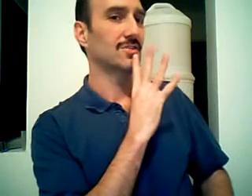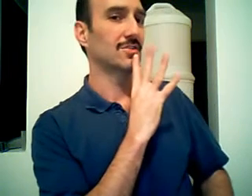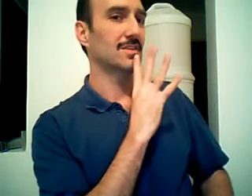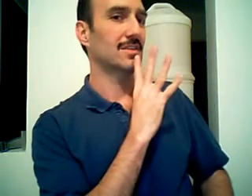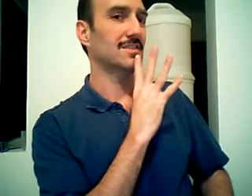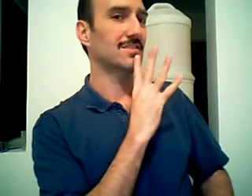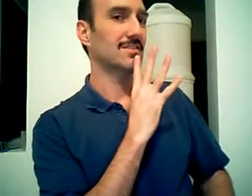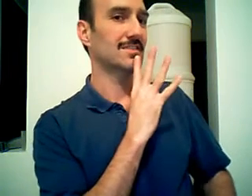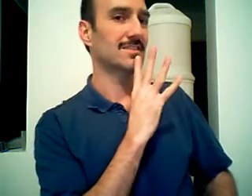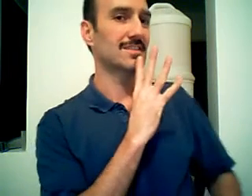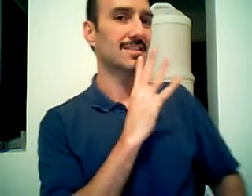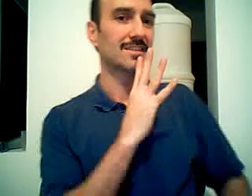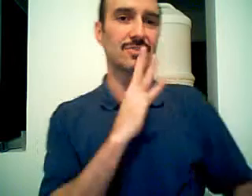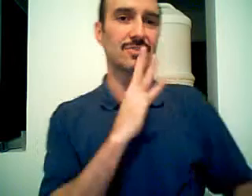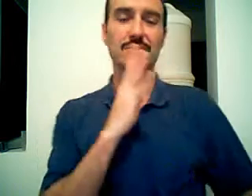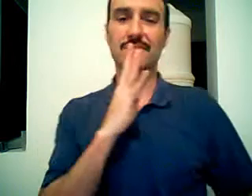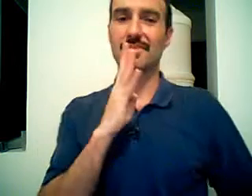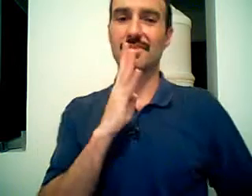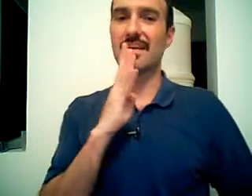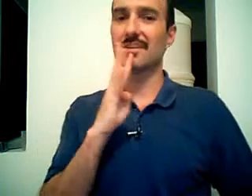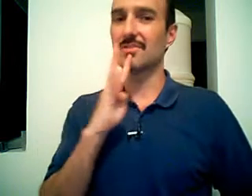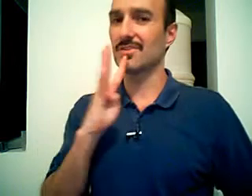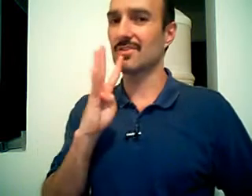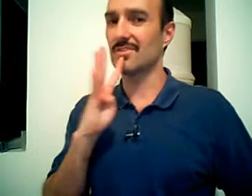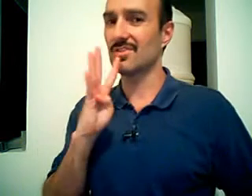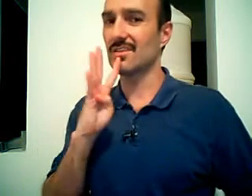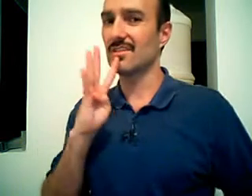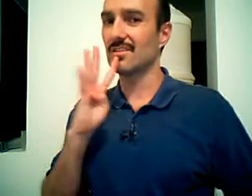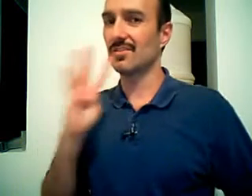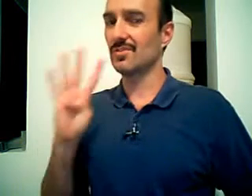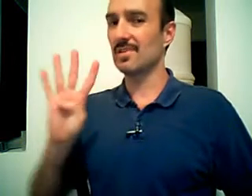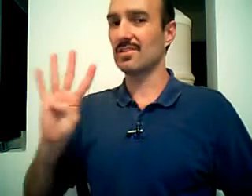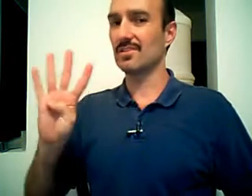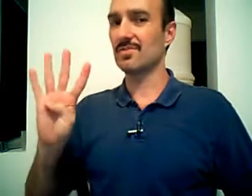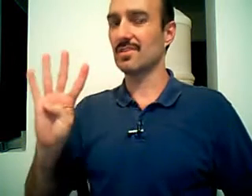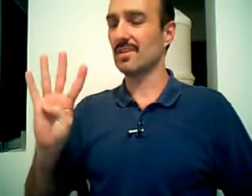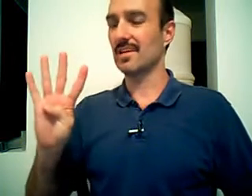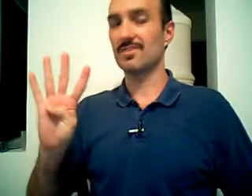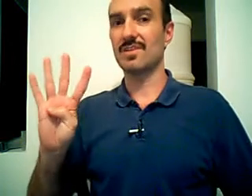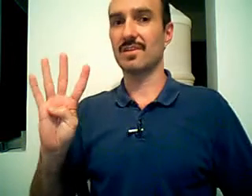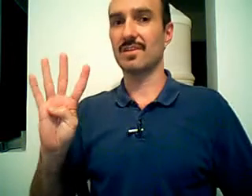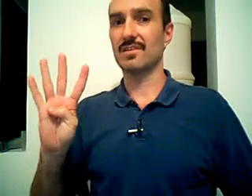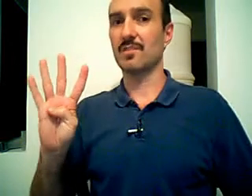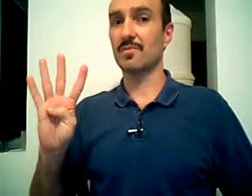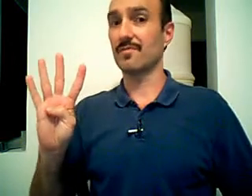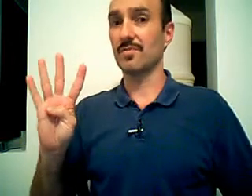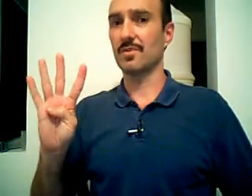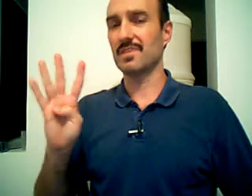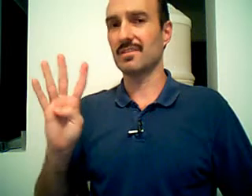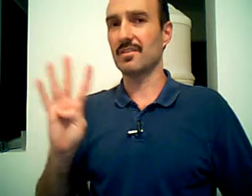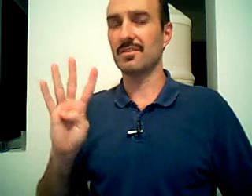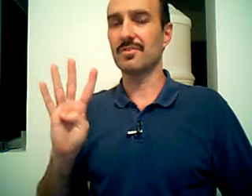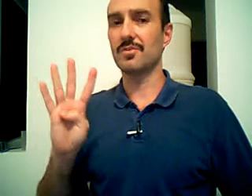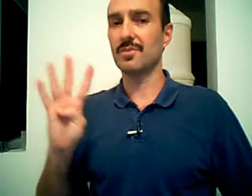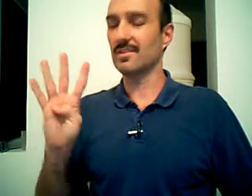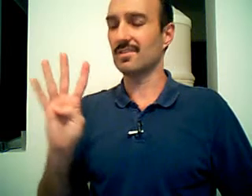Like this. I'll show you at different angles so you can see. Just basically using the hand shape like the number 4, which has nothing to do with it, it's just a